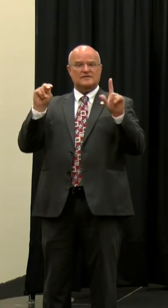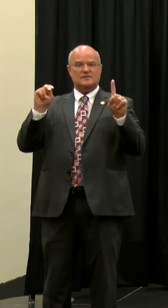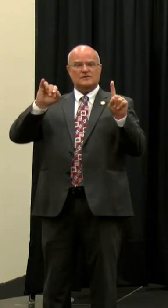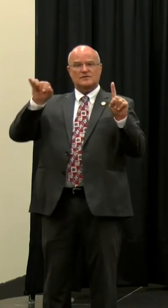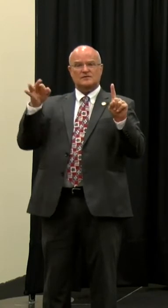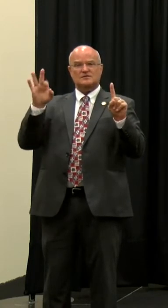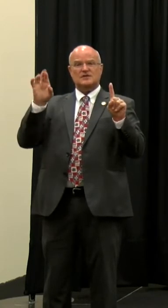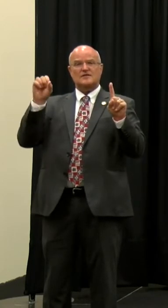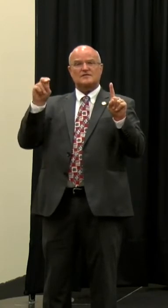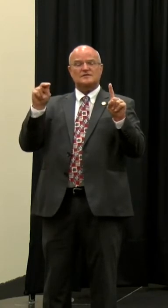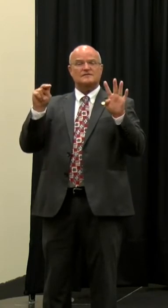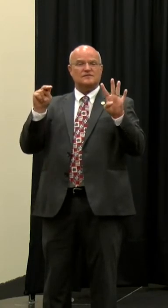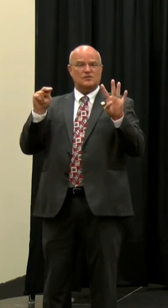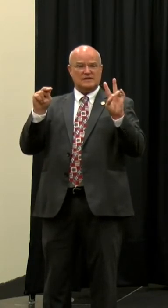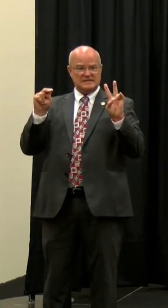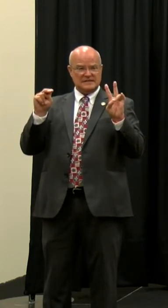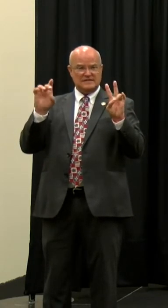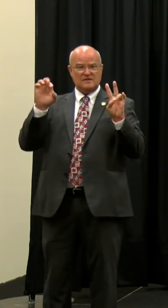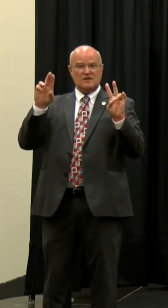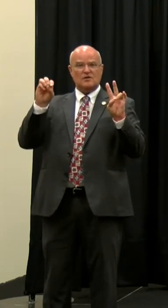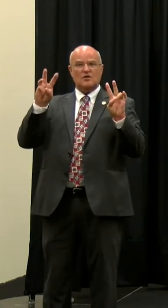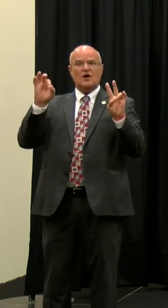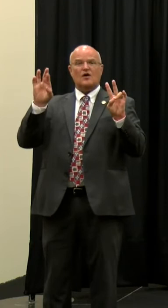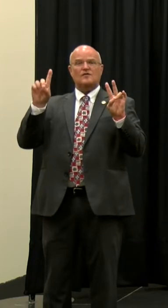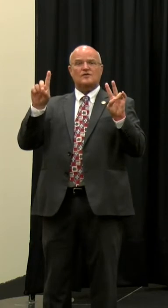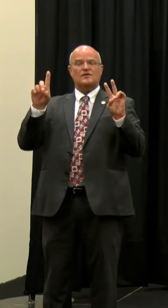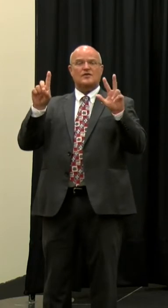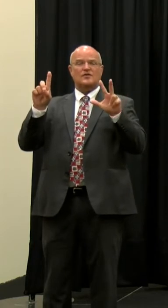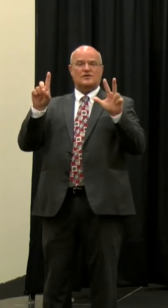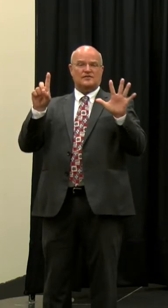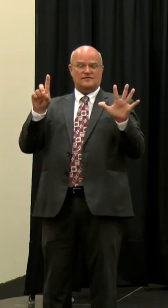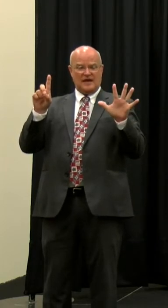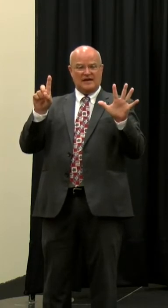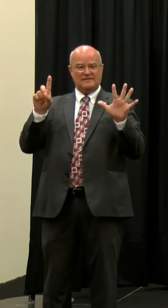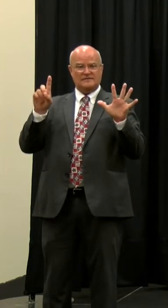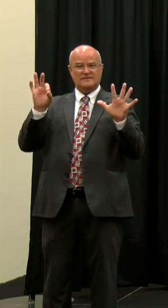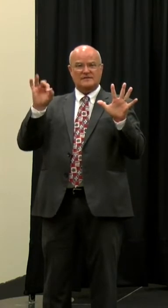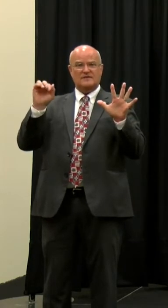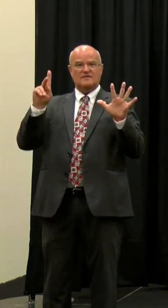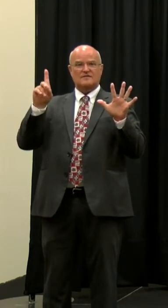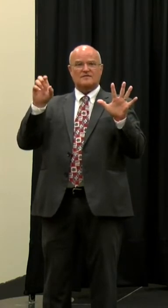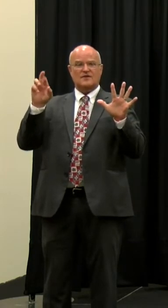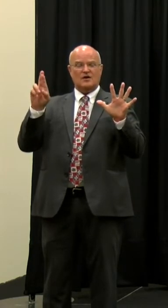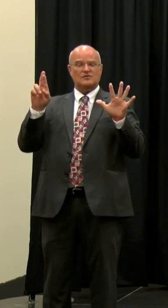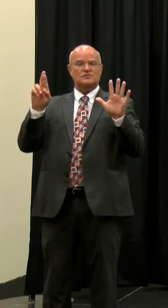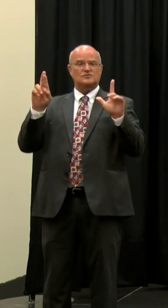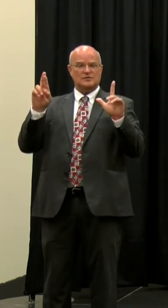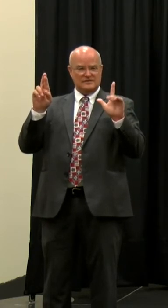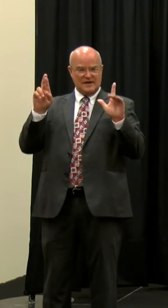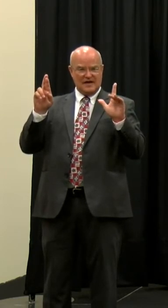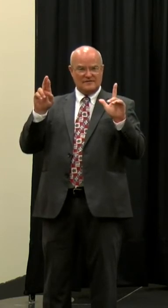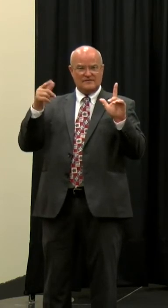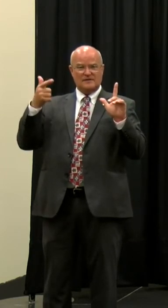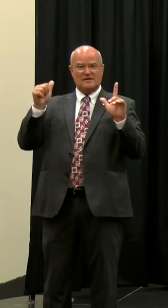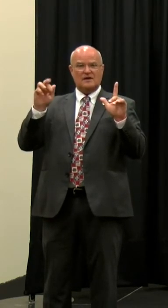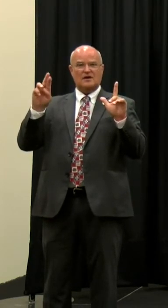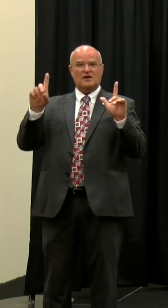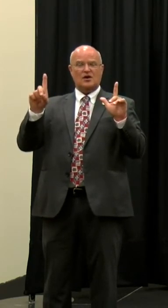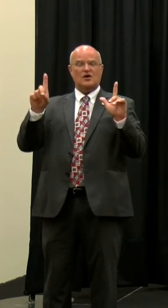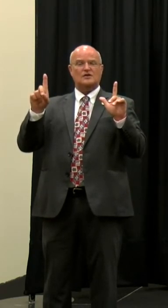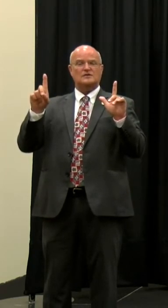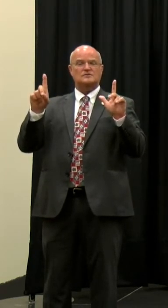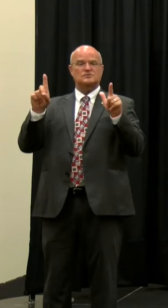Jefferson County at 47, Crawford County at 35, Faulkner 25, Garland County